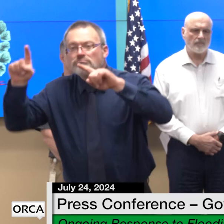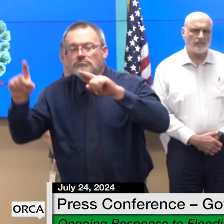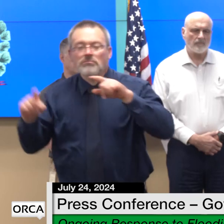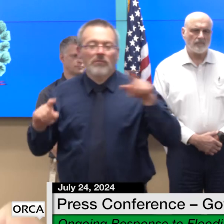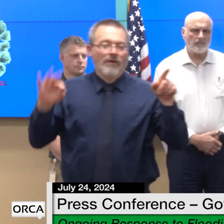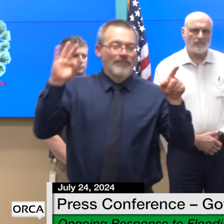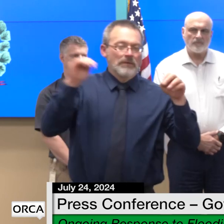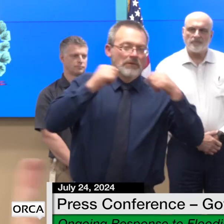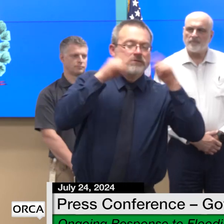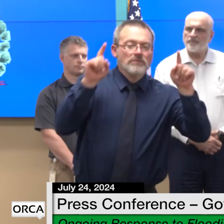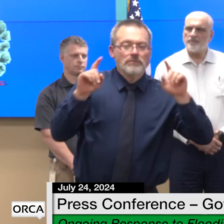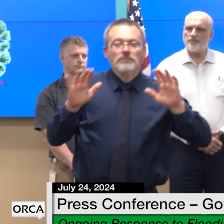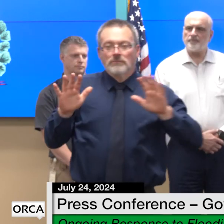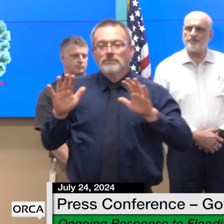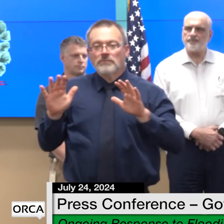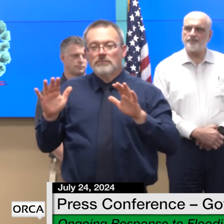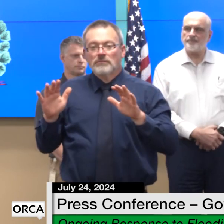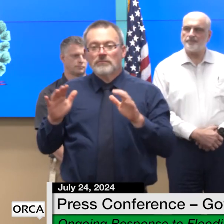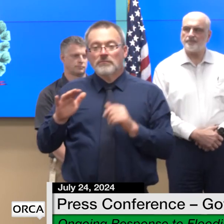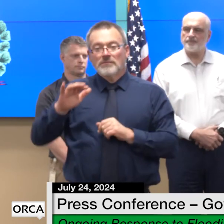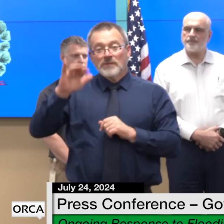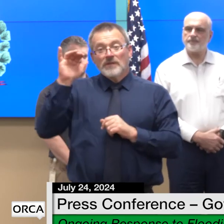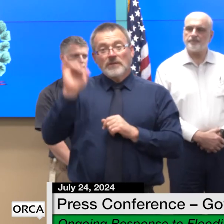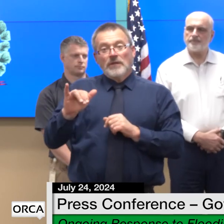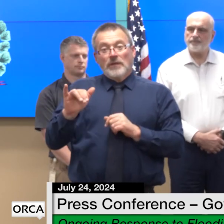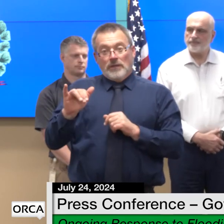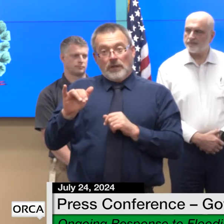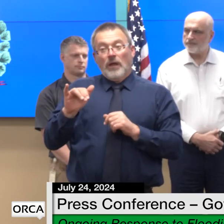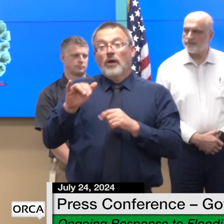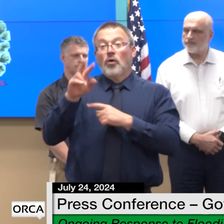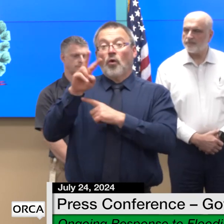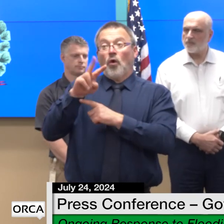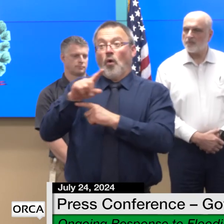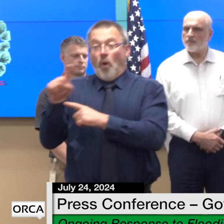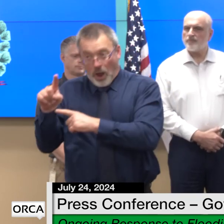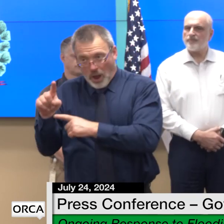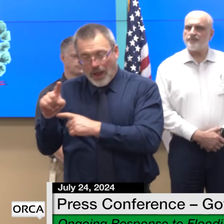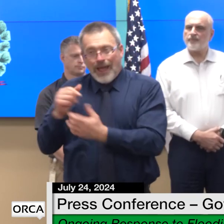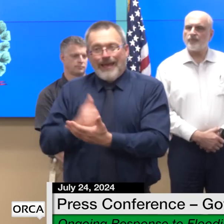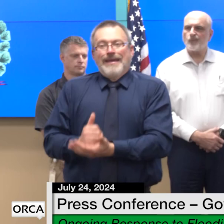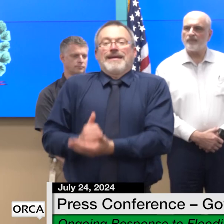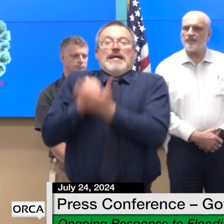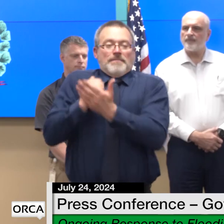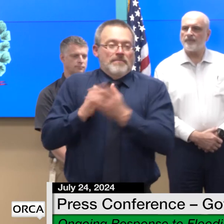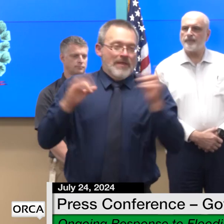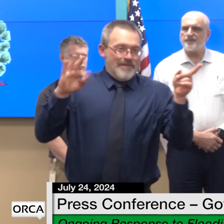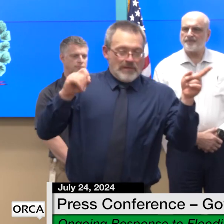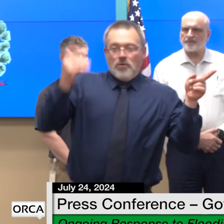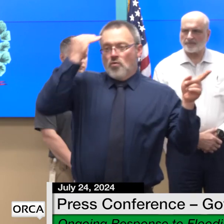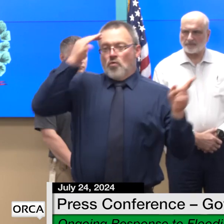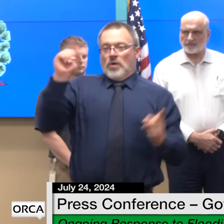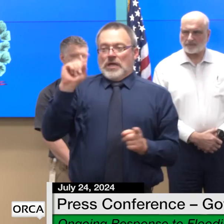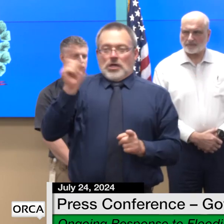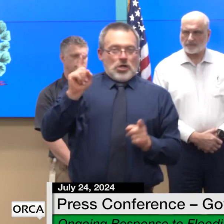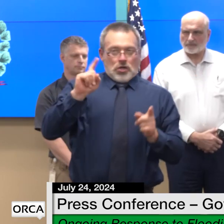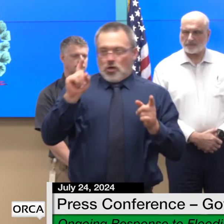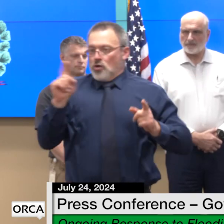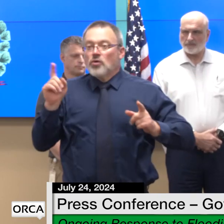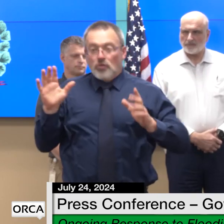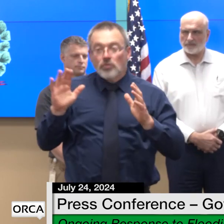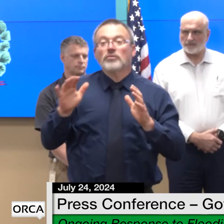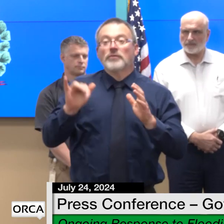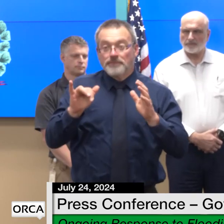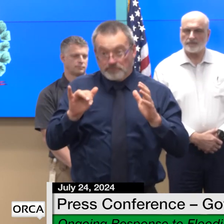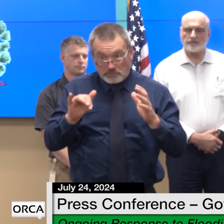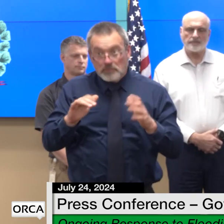the best way to ensure that FEMA knows you have damage. If we receive an individual assistance